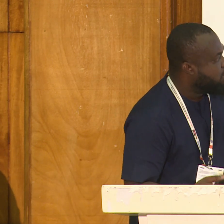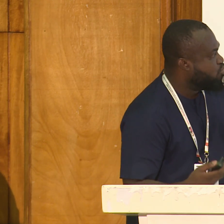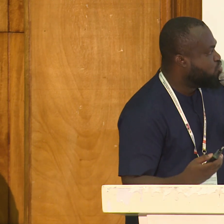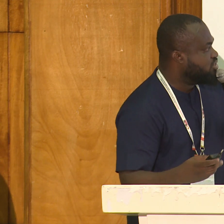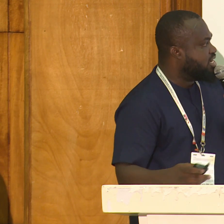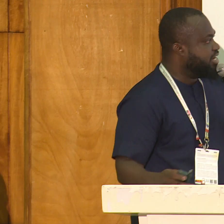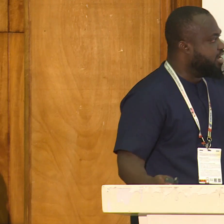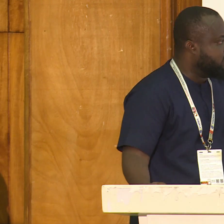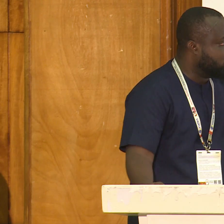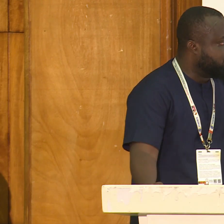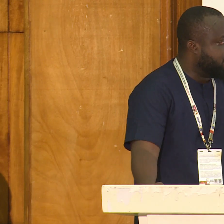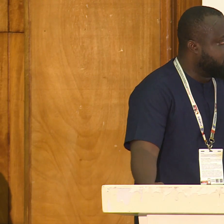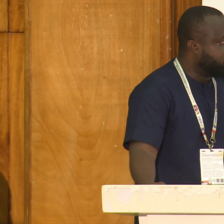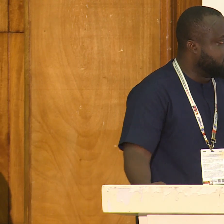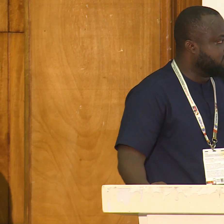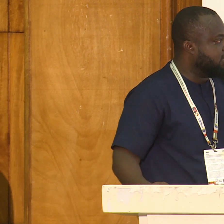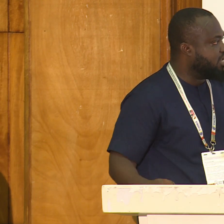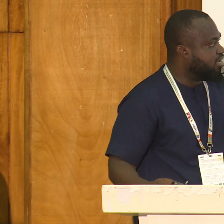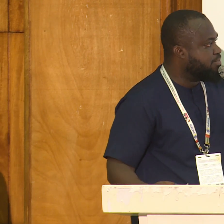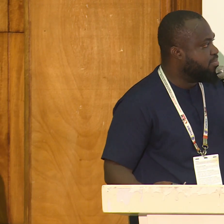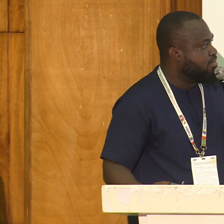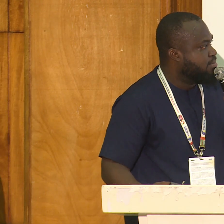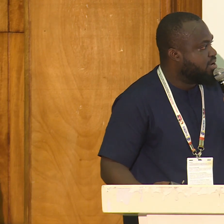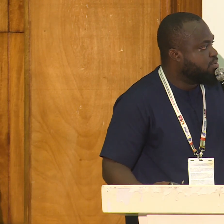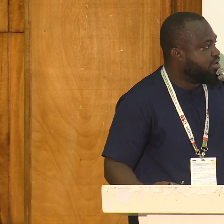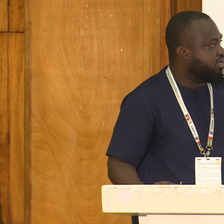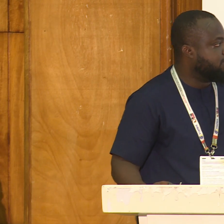violence, promoting adherence to ARVs and other